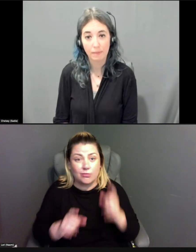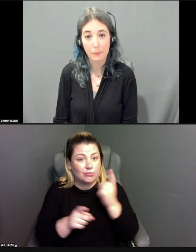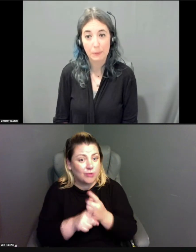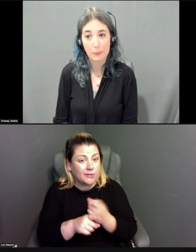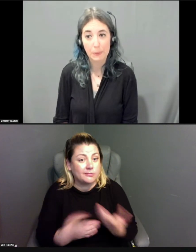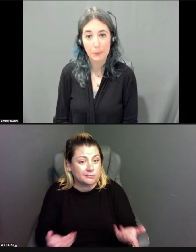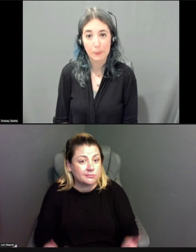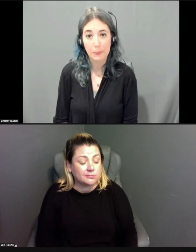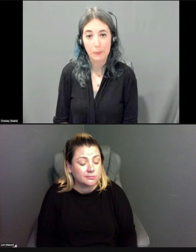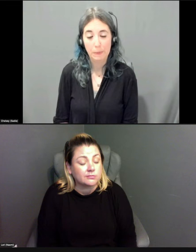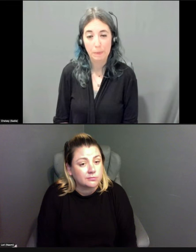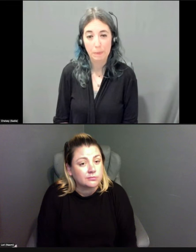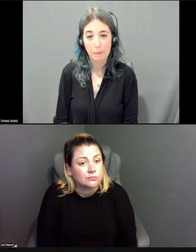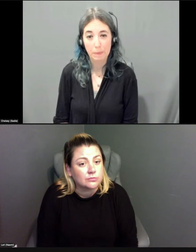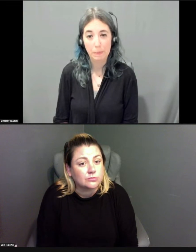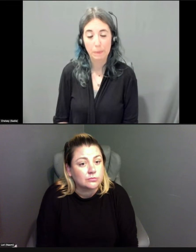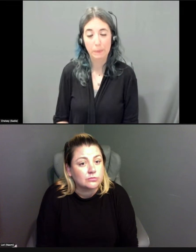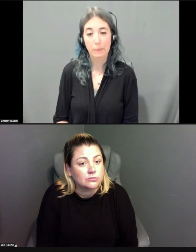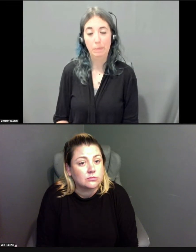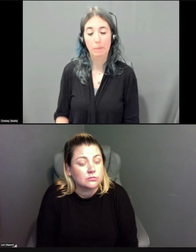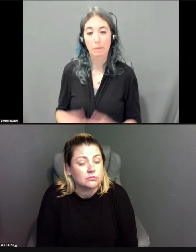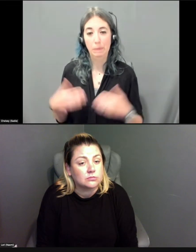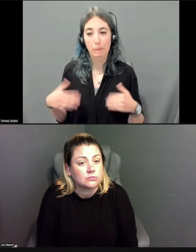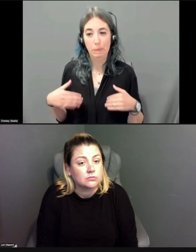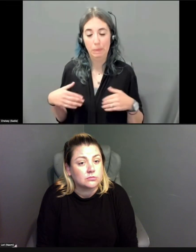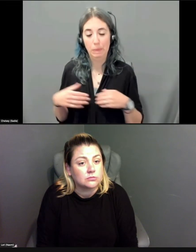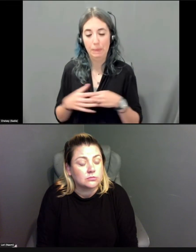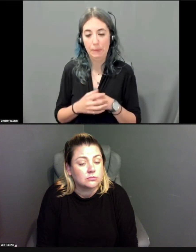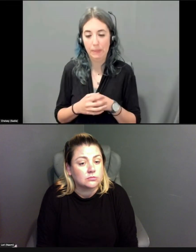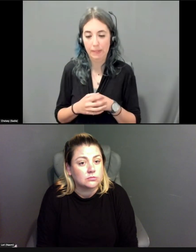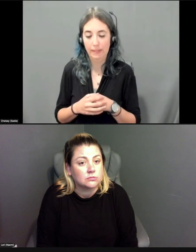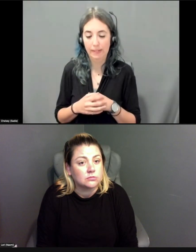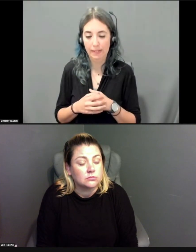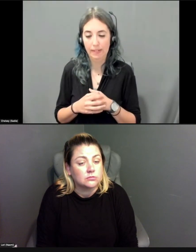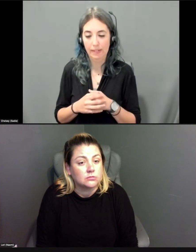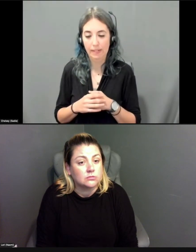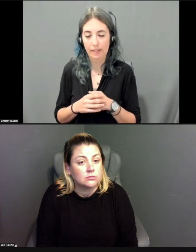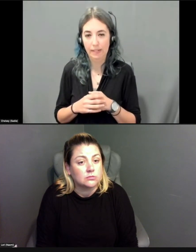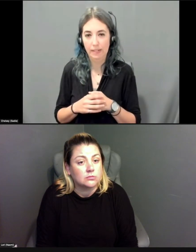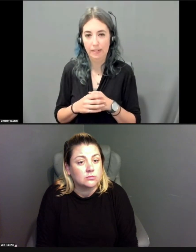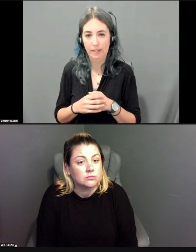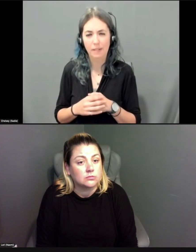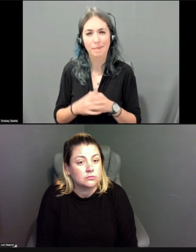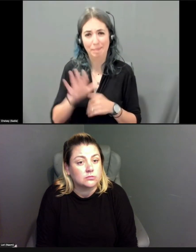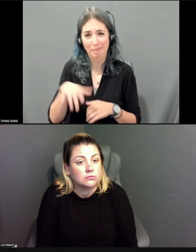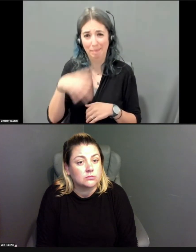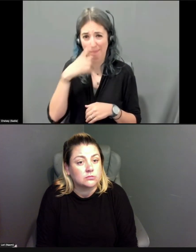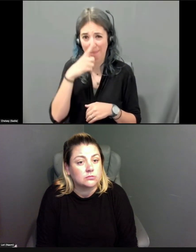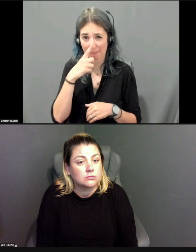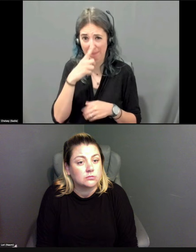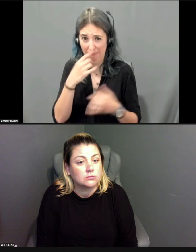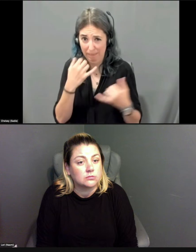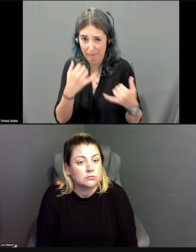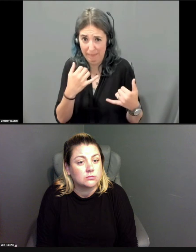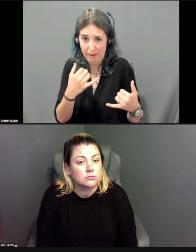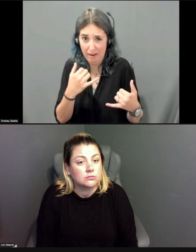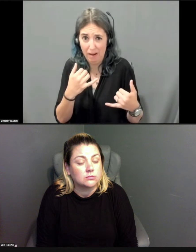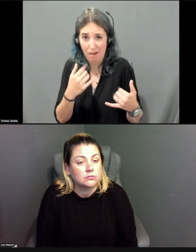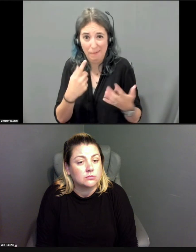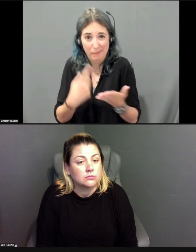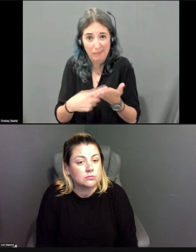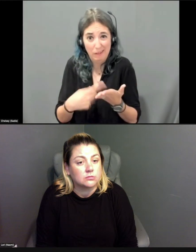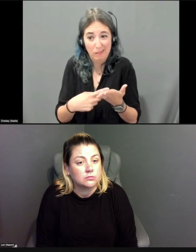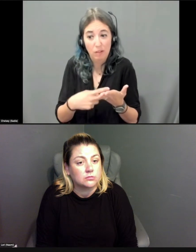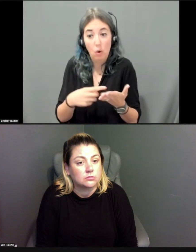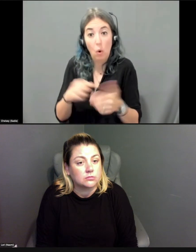for a minute about how that really ties into work culture and corporate